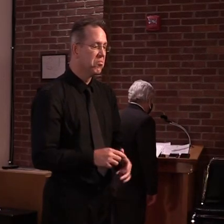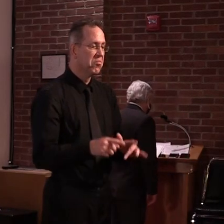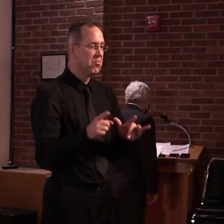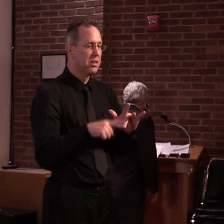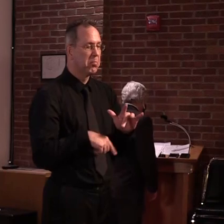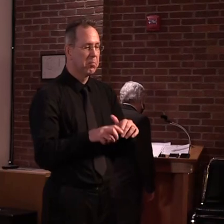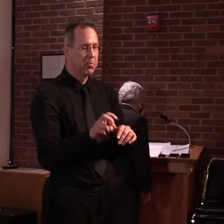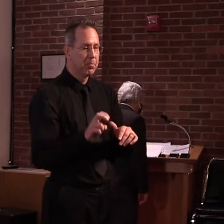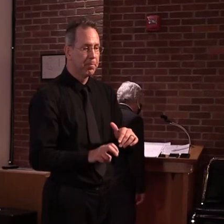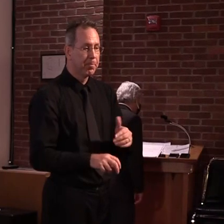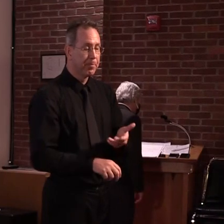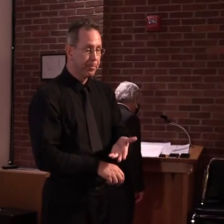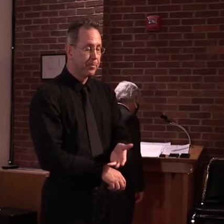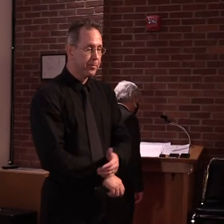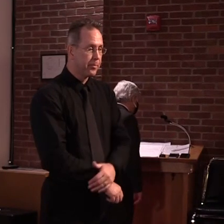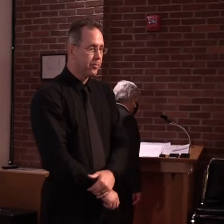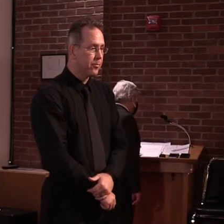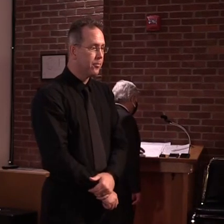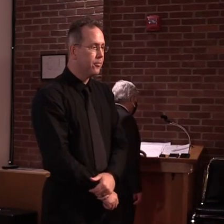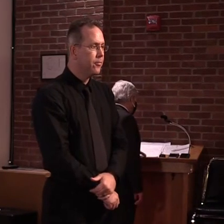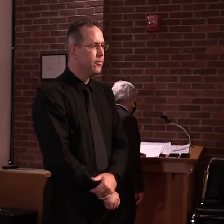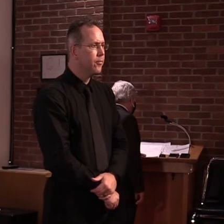times, 7 days?